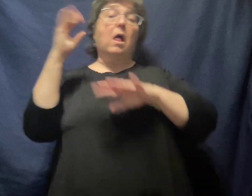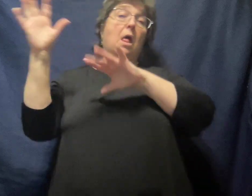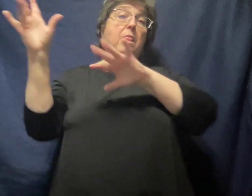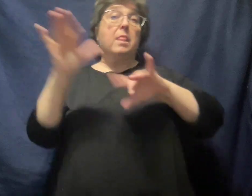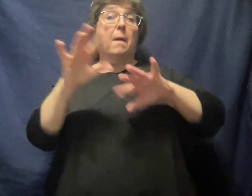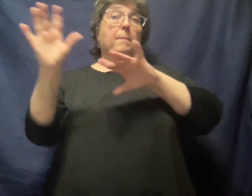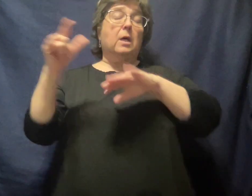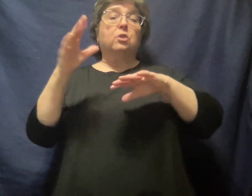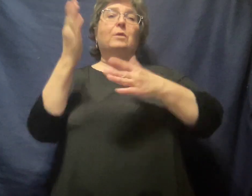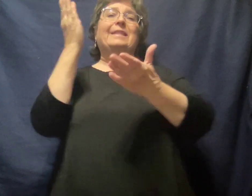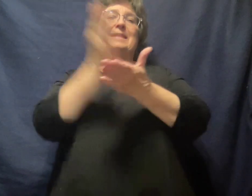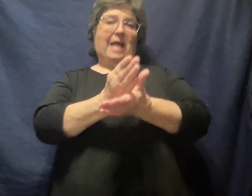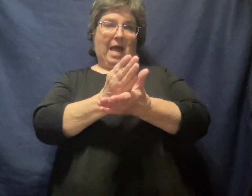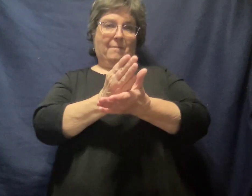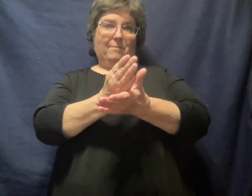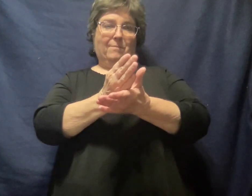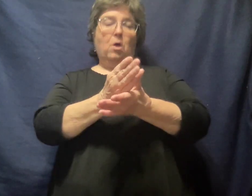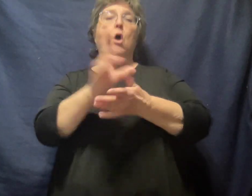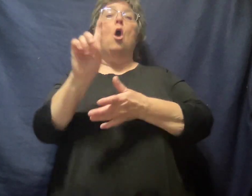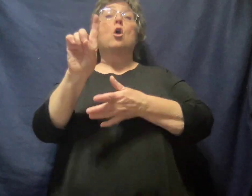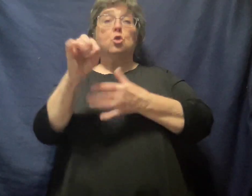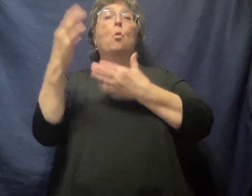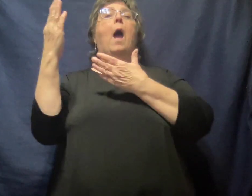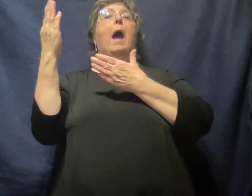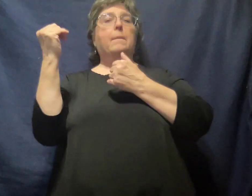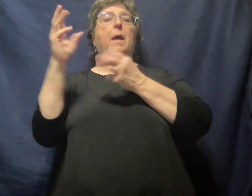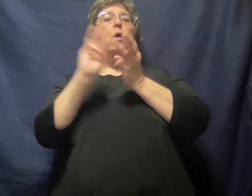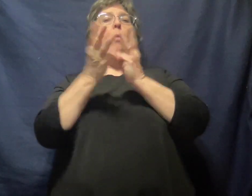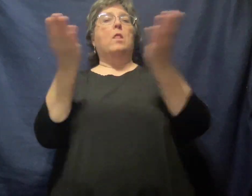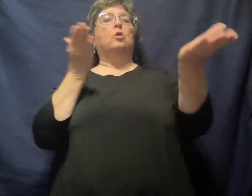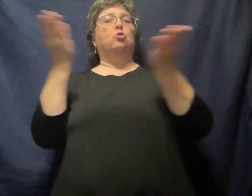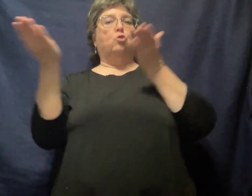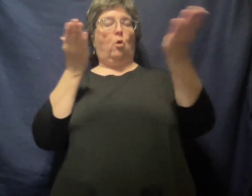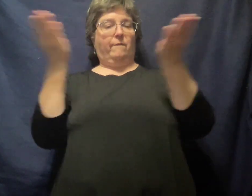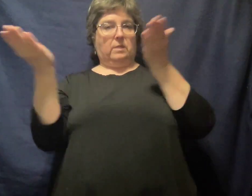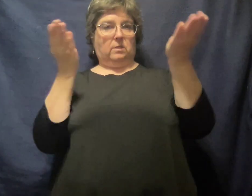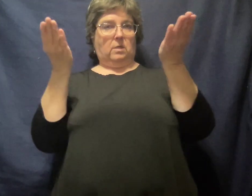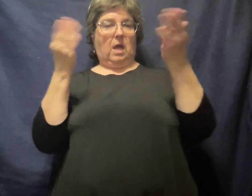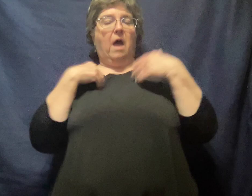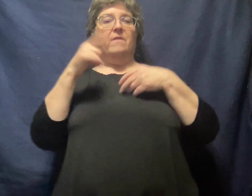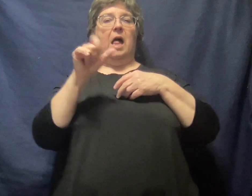lifted, do expect the Weather Service to immediately do a lake effect storm